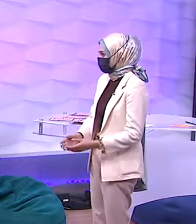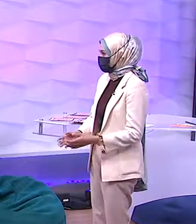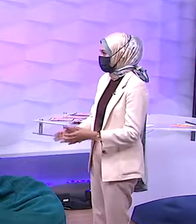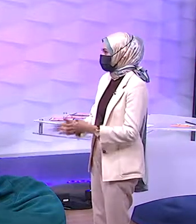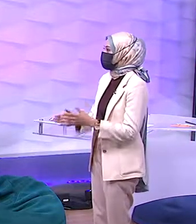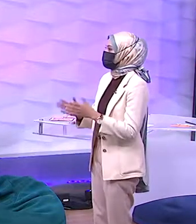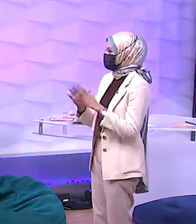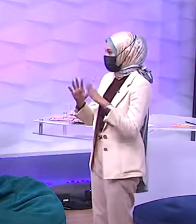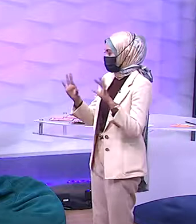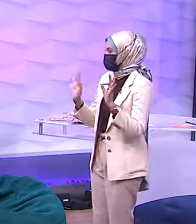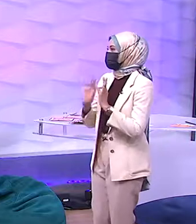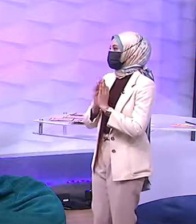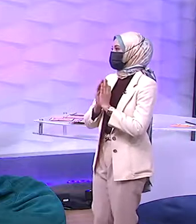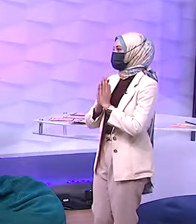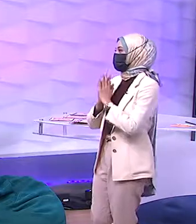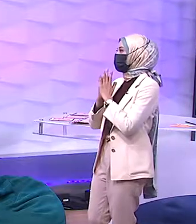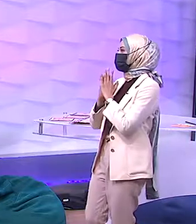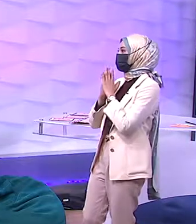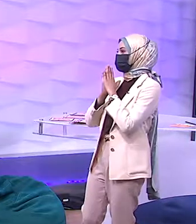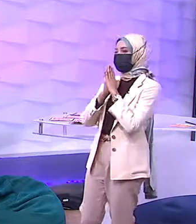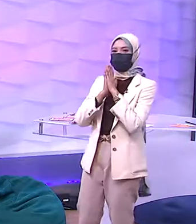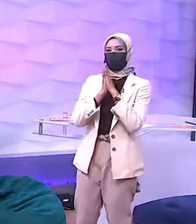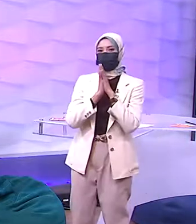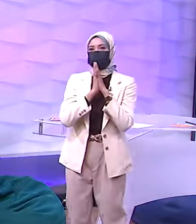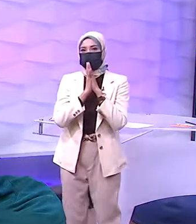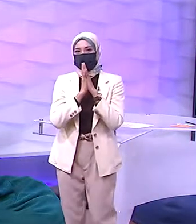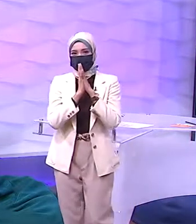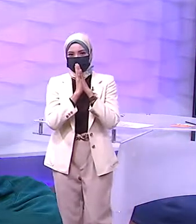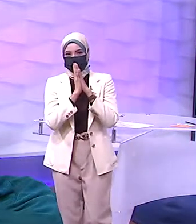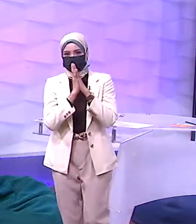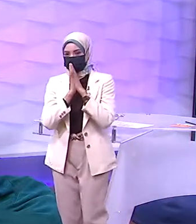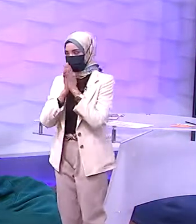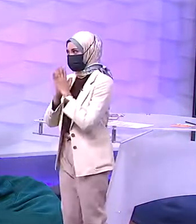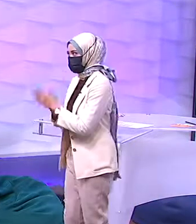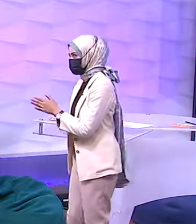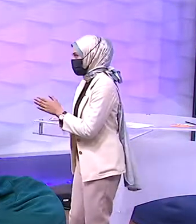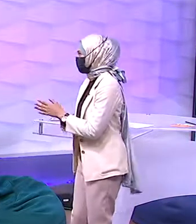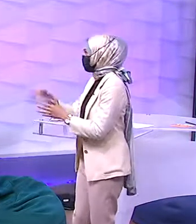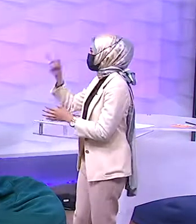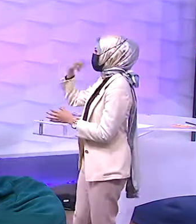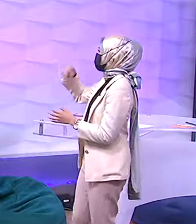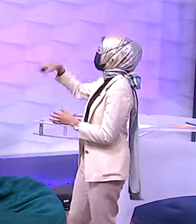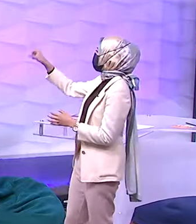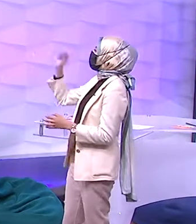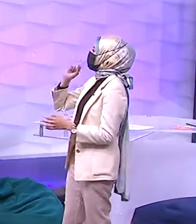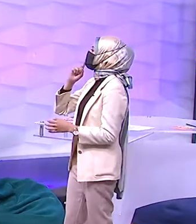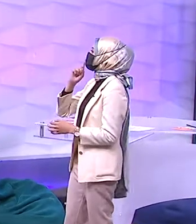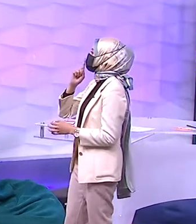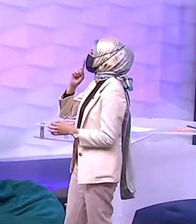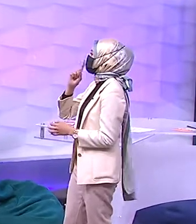your family. Okay, right. Teacher. I think we should take a break first because I want to go to